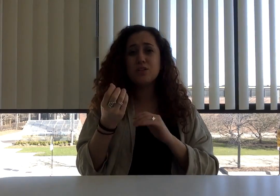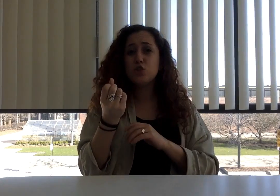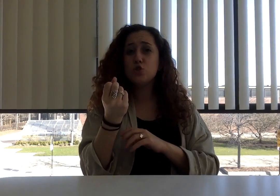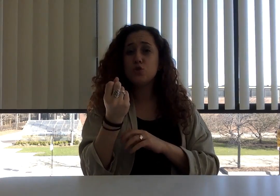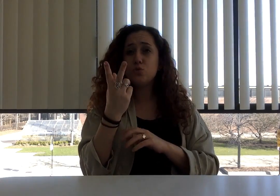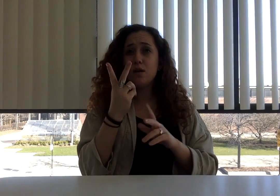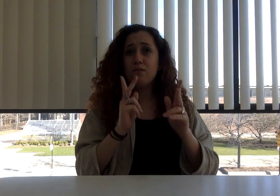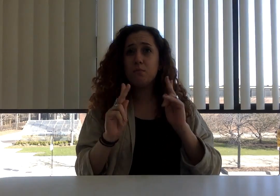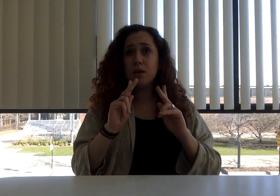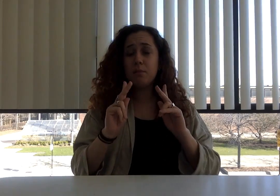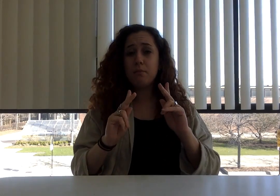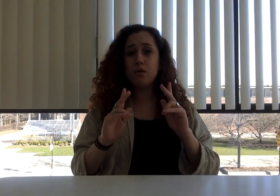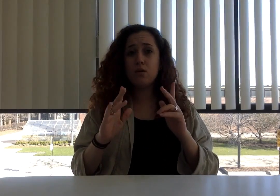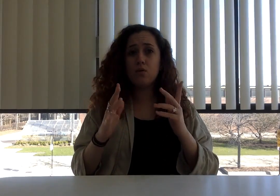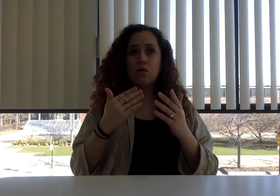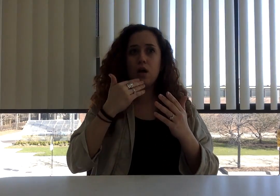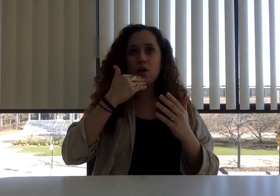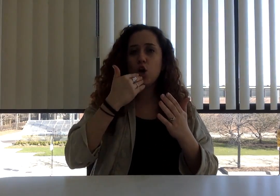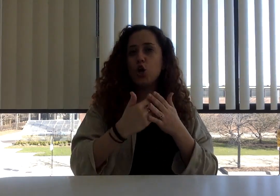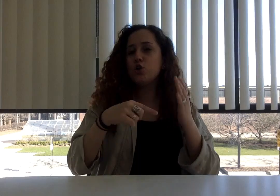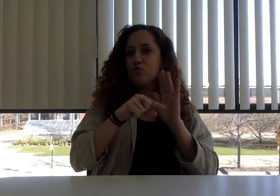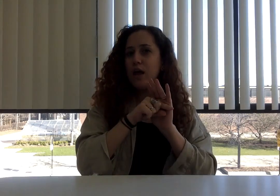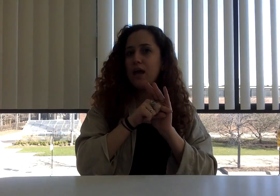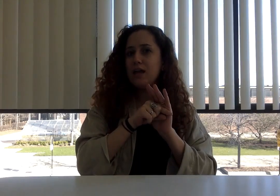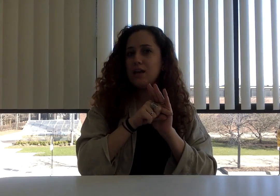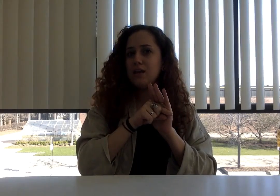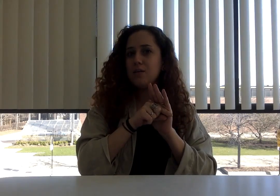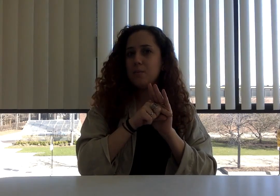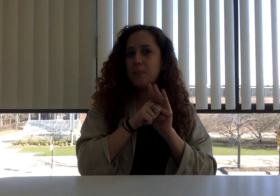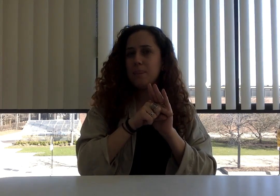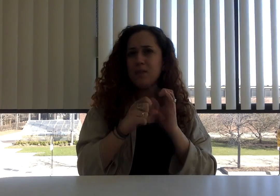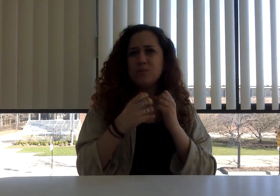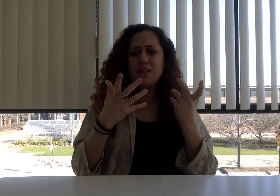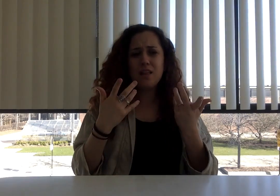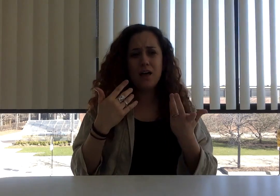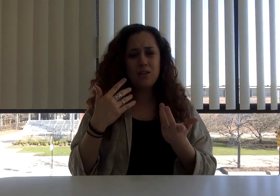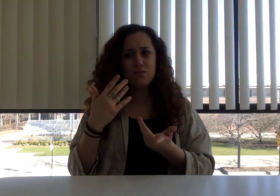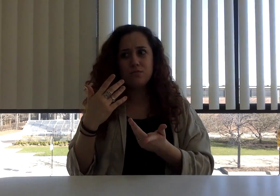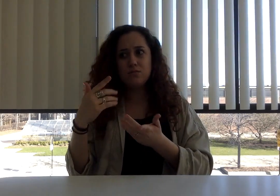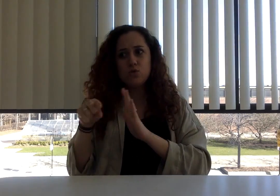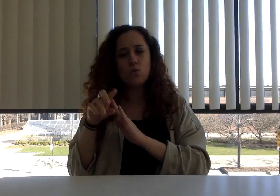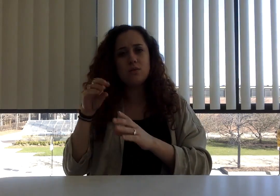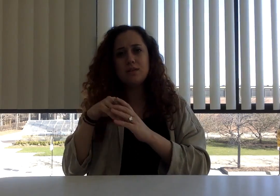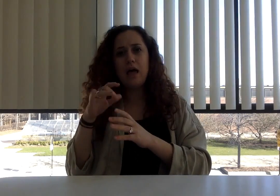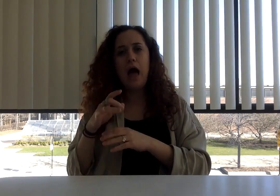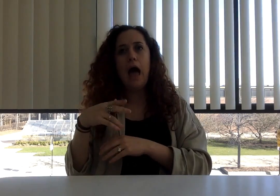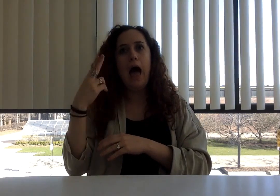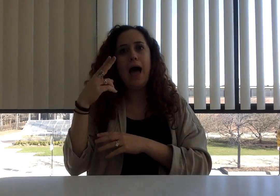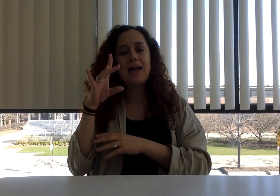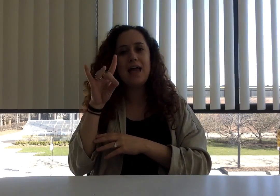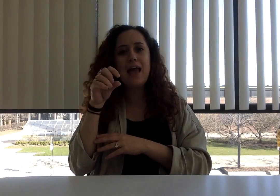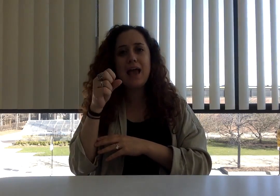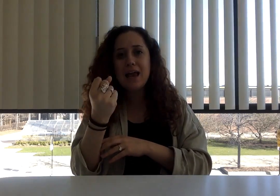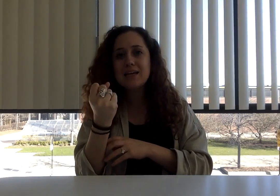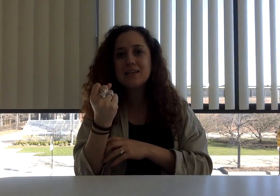of scores. And there was lots of scores in the high 80s. Yeah, the work, it's there. Out of 60 students, what percentage of the